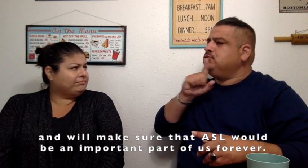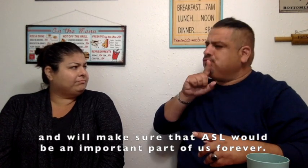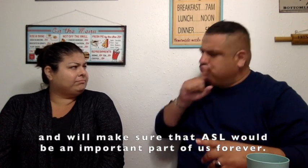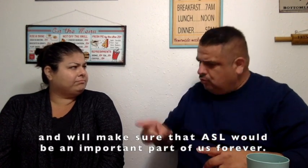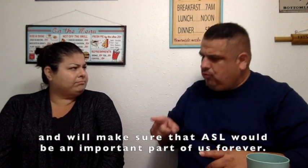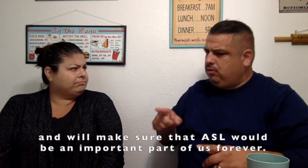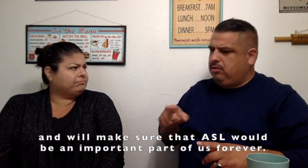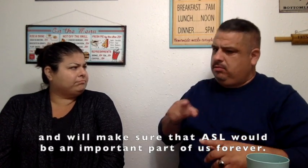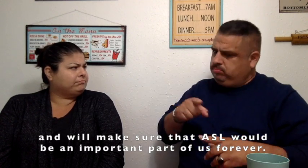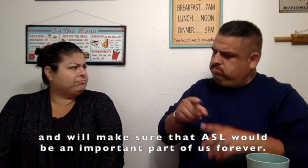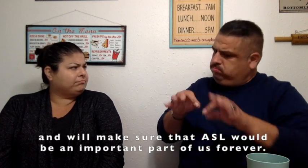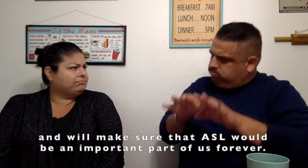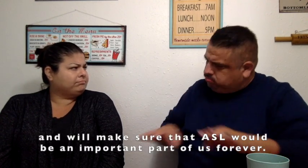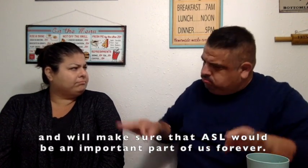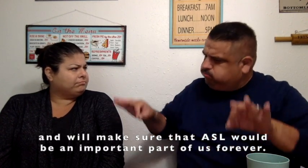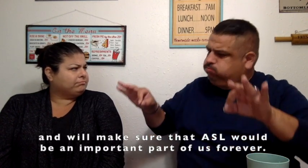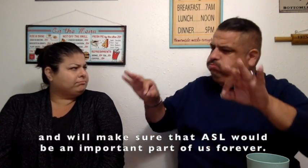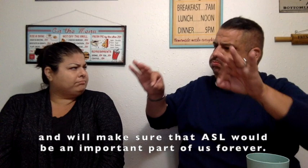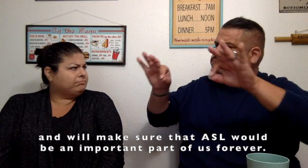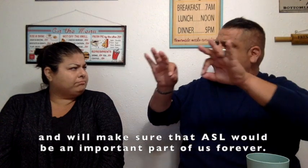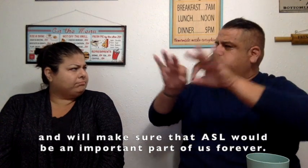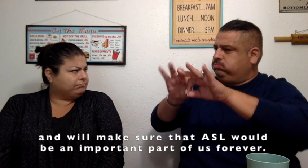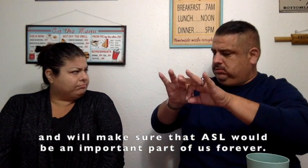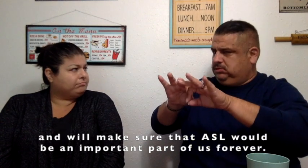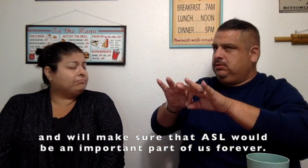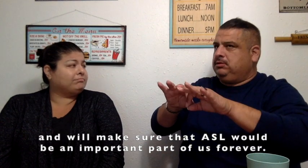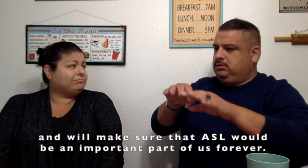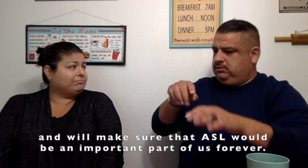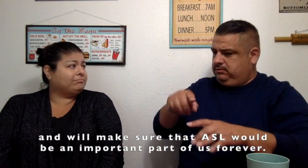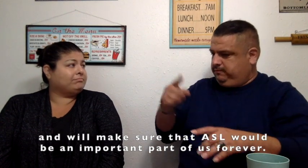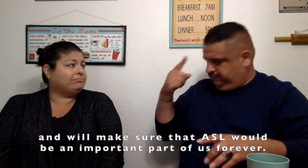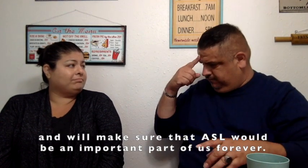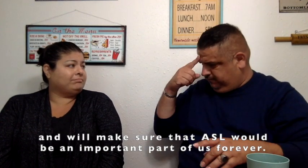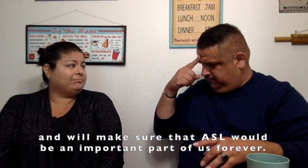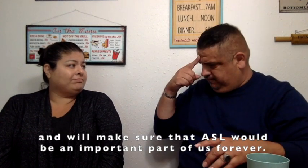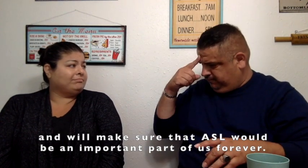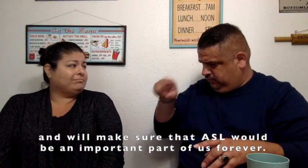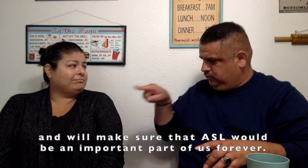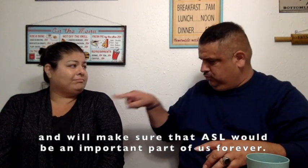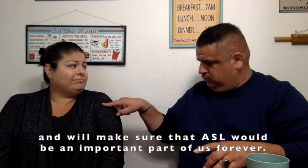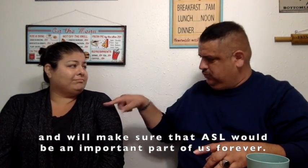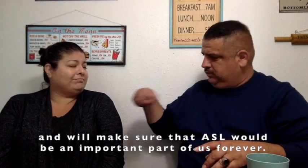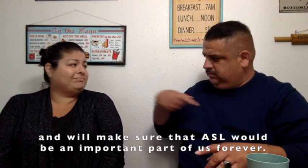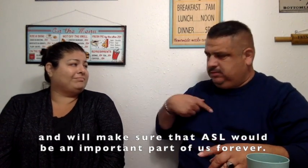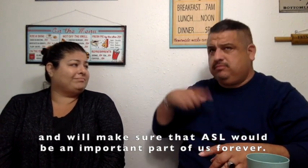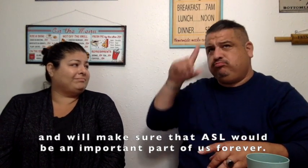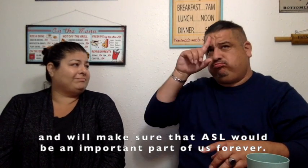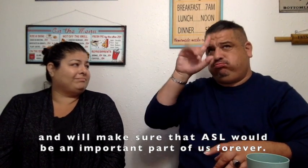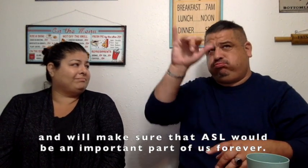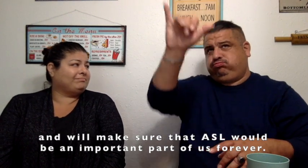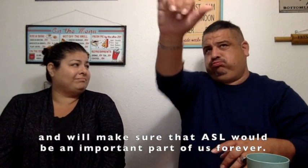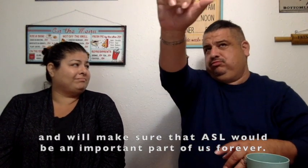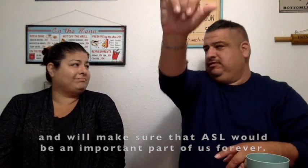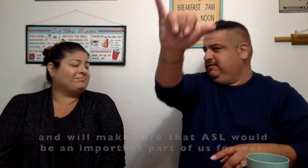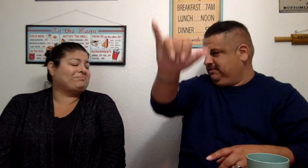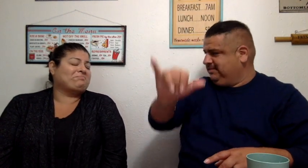and we'll make sure that ASL would be an important part for us